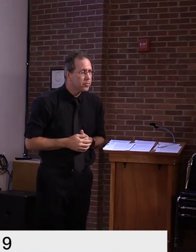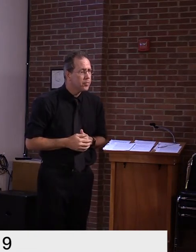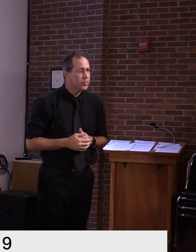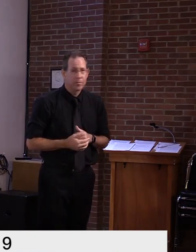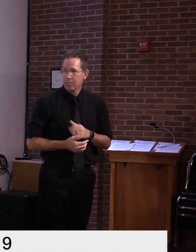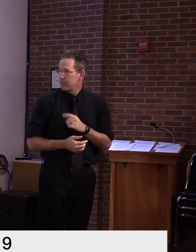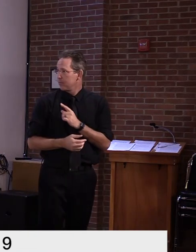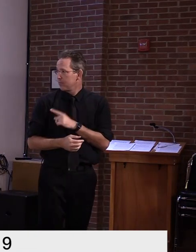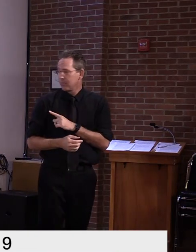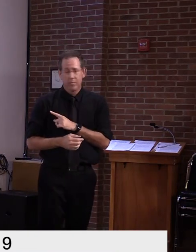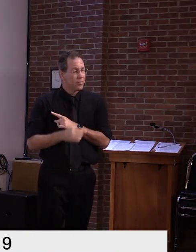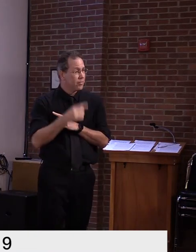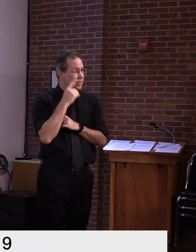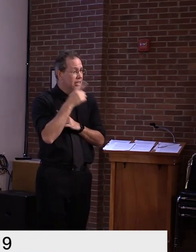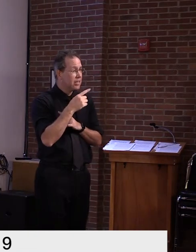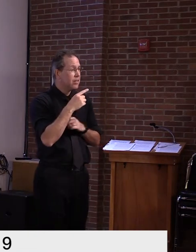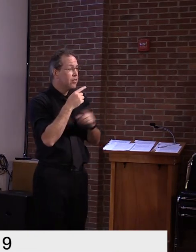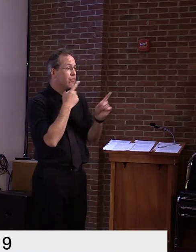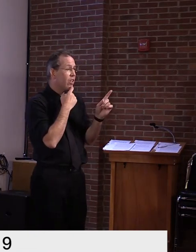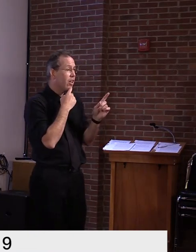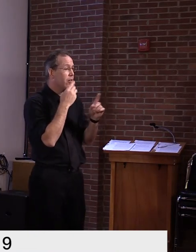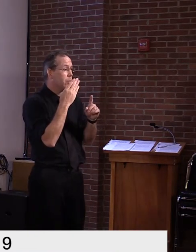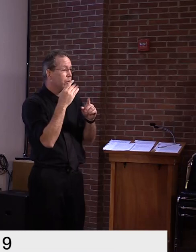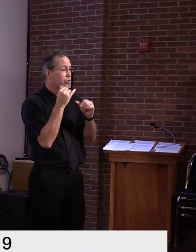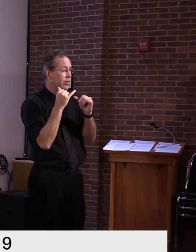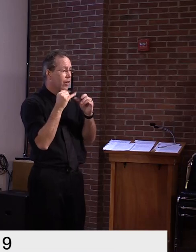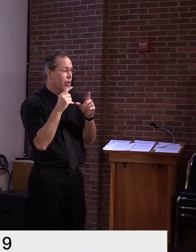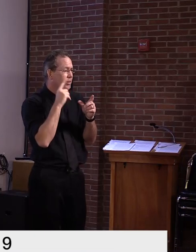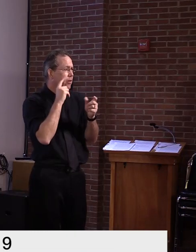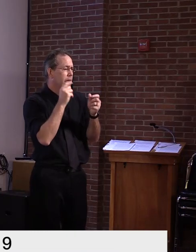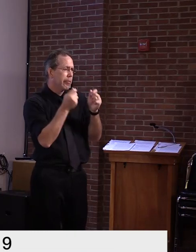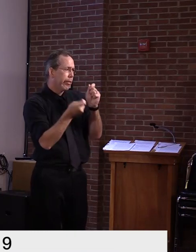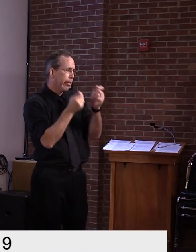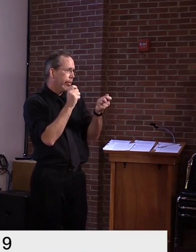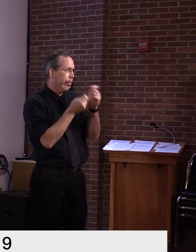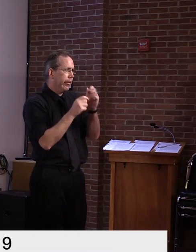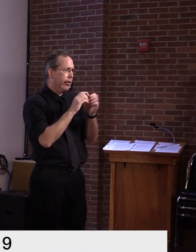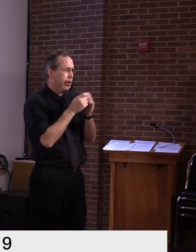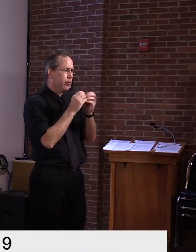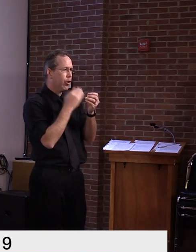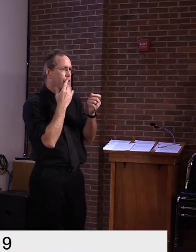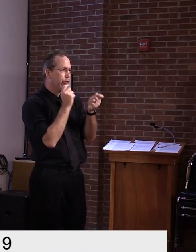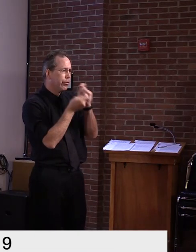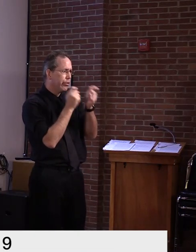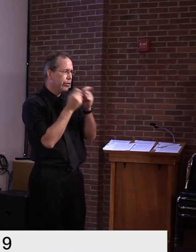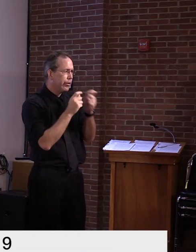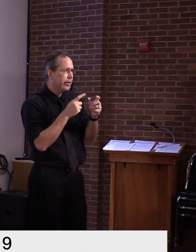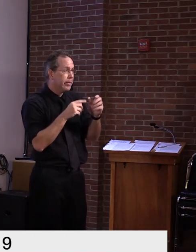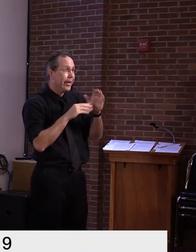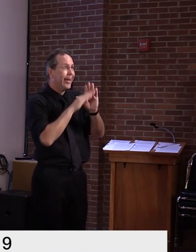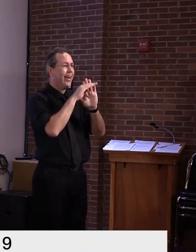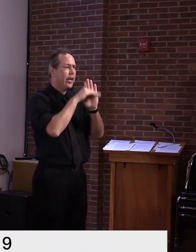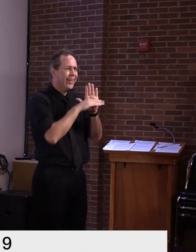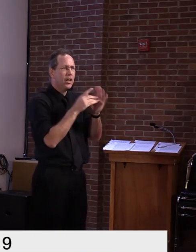green and others went back to yellow or red, we actually stayed flat this week in terms of the number of individuals eligible to come to Vermont